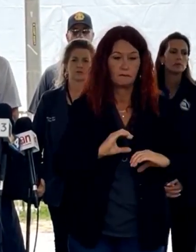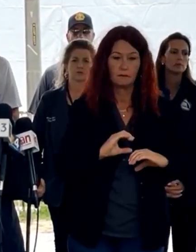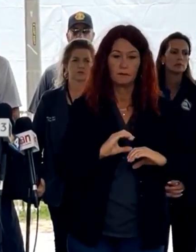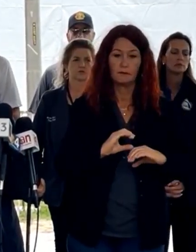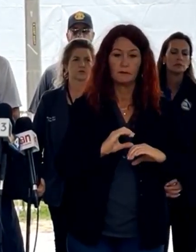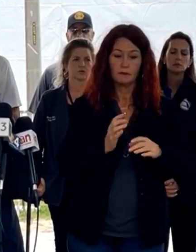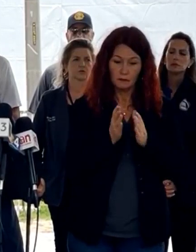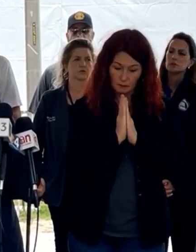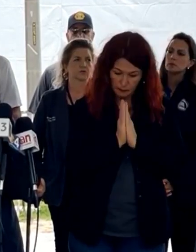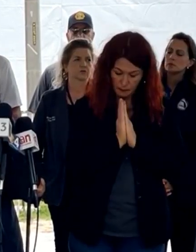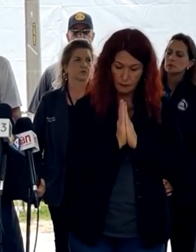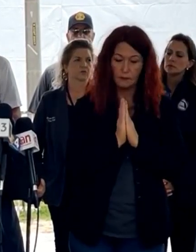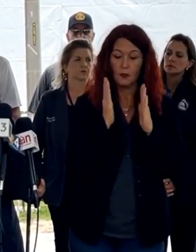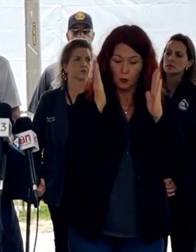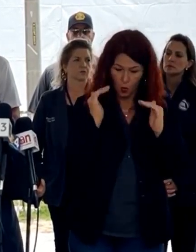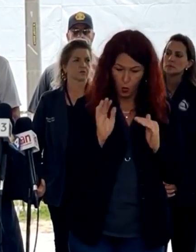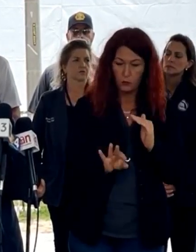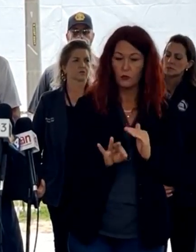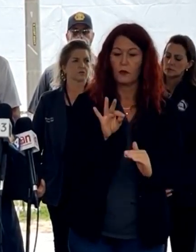to carefully search for